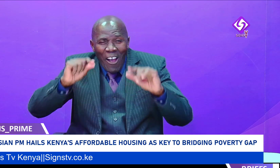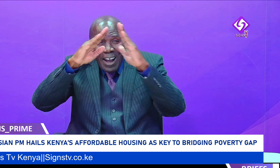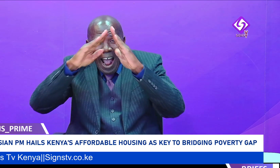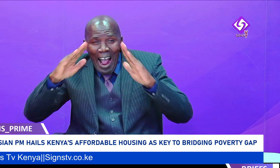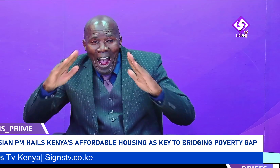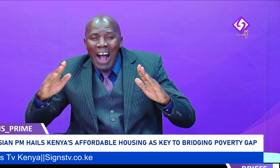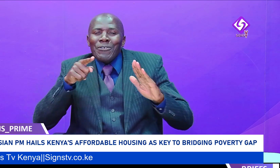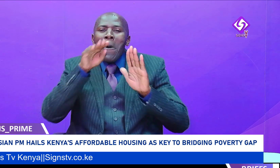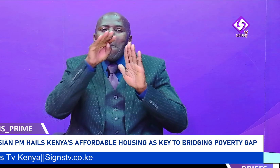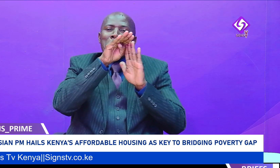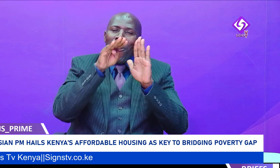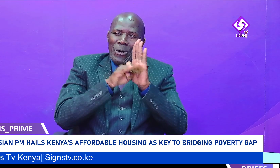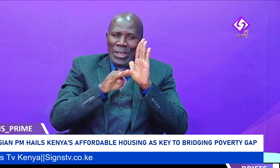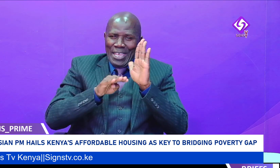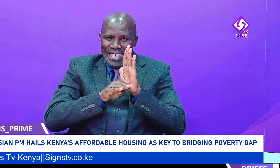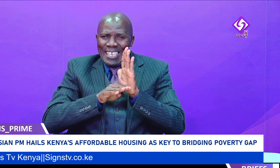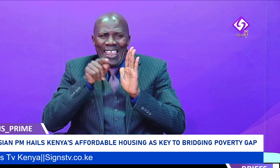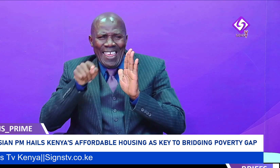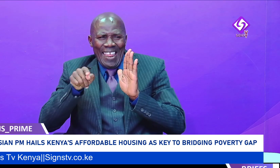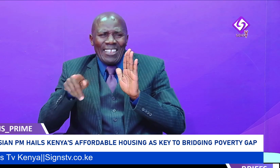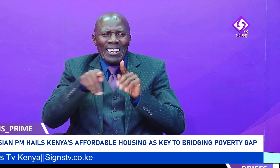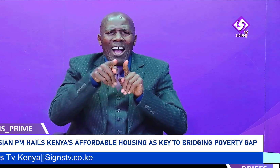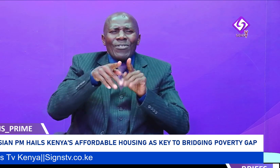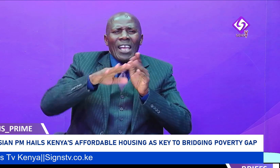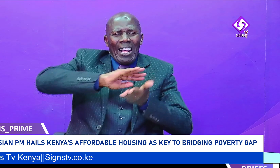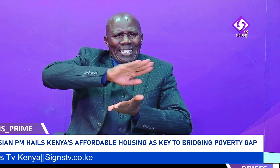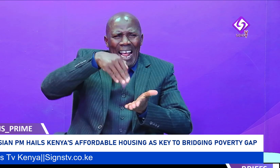Kenyan government's affordable housing program,